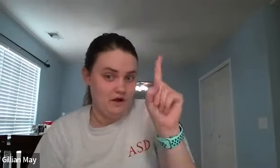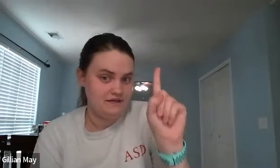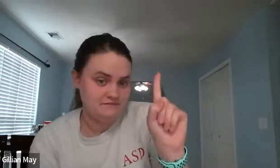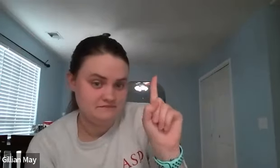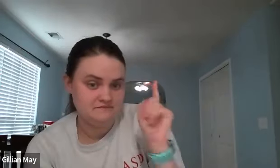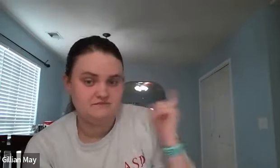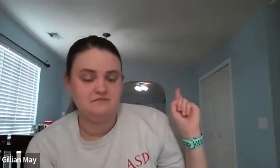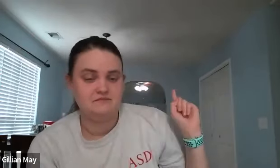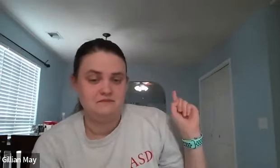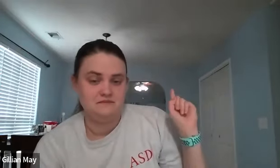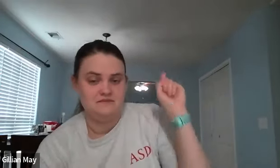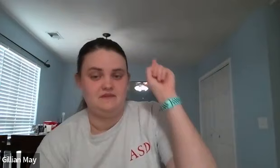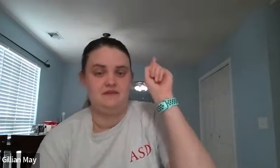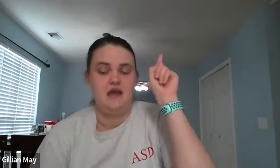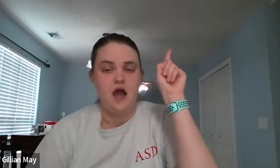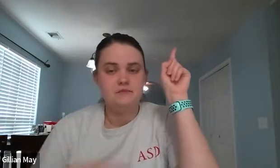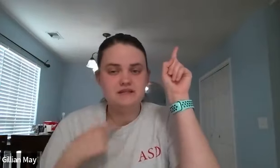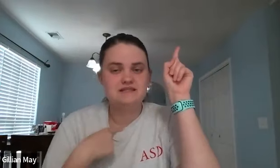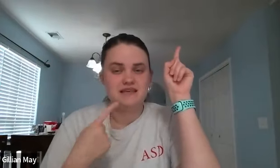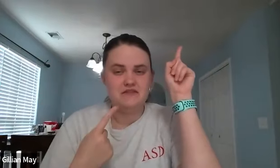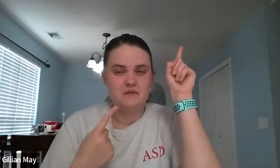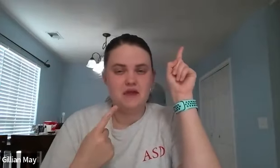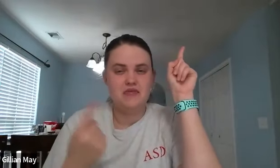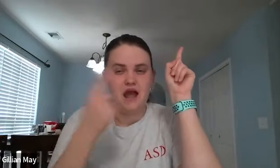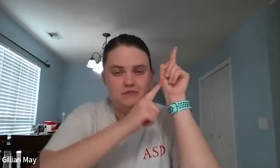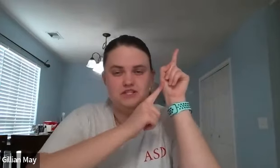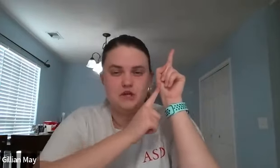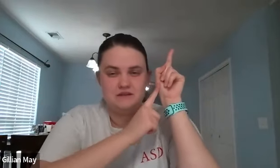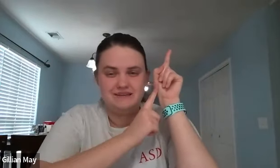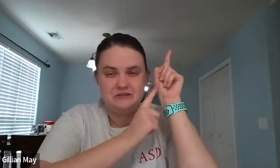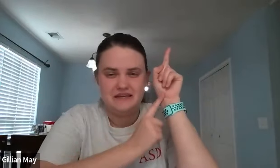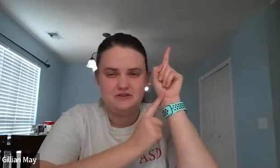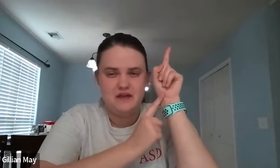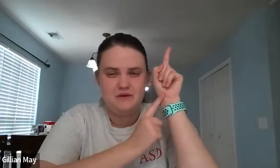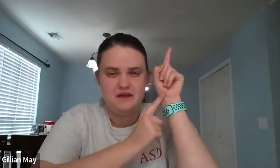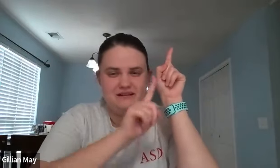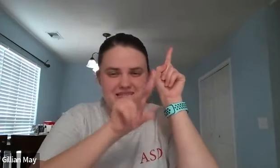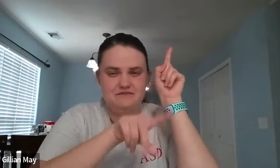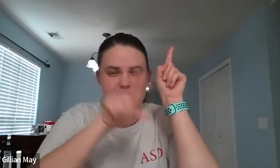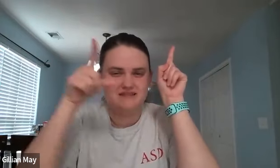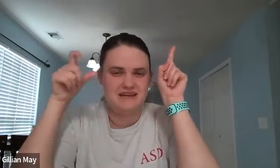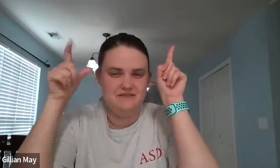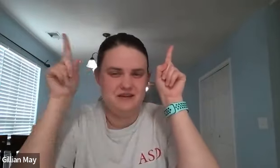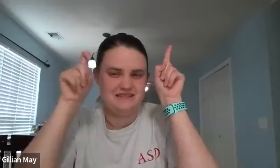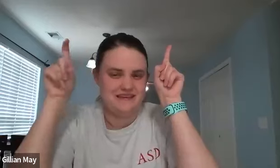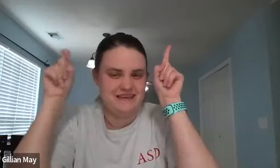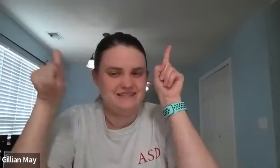1. Okay, I'm gonna say them and then I'm gonna show up a little later. That way I wanna see if you guys, kind of give you guys like that